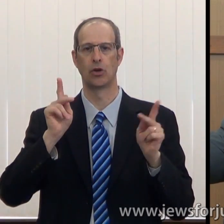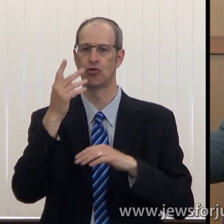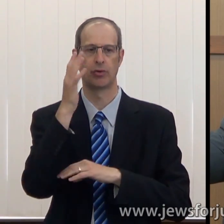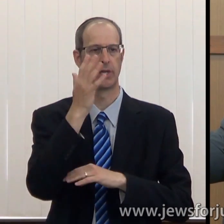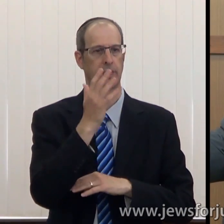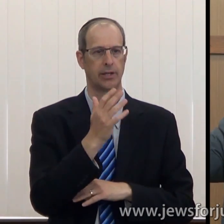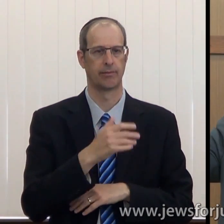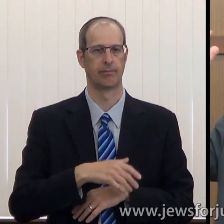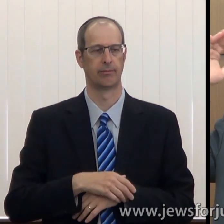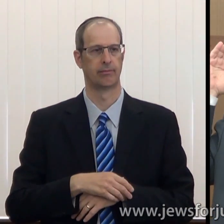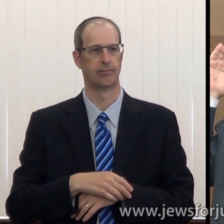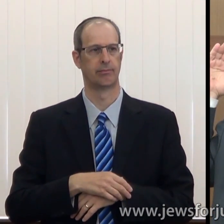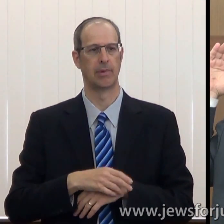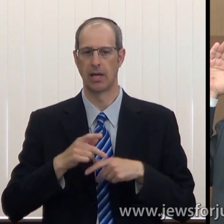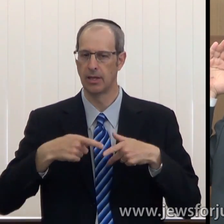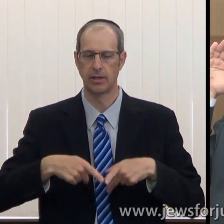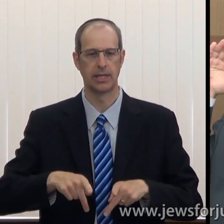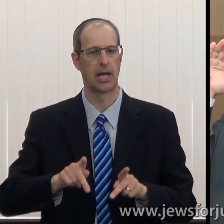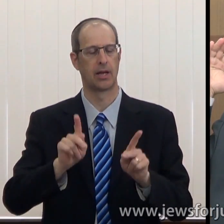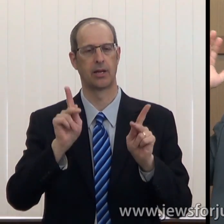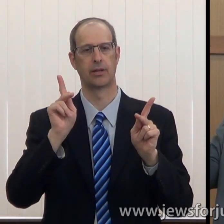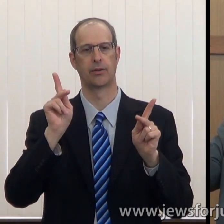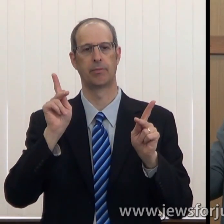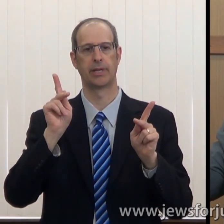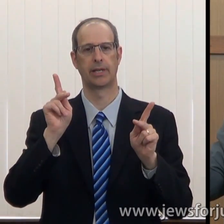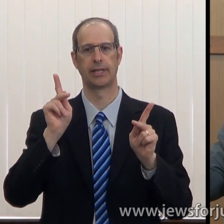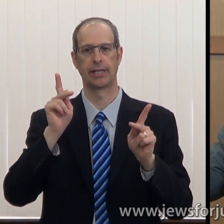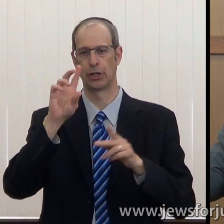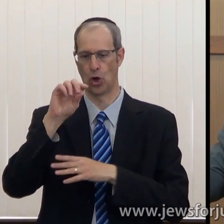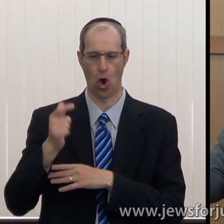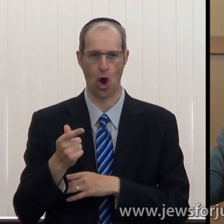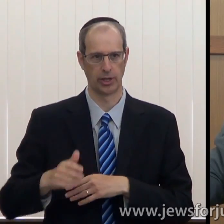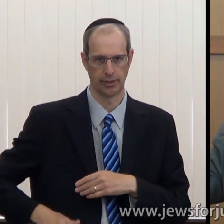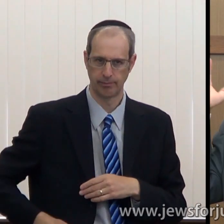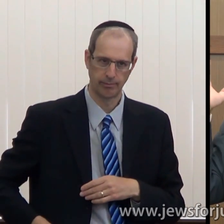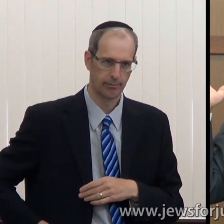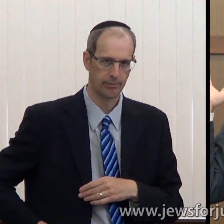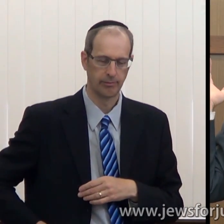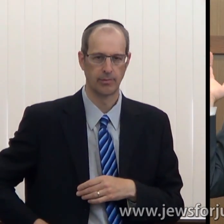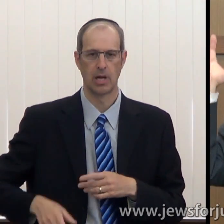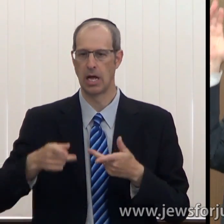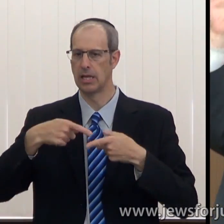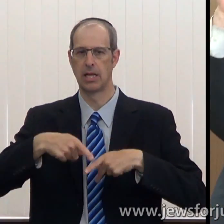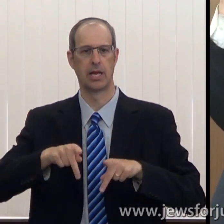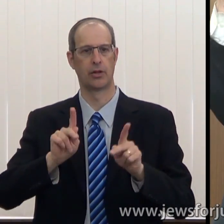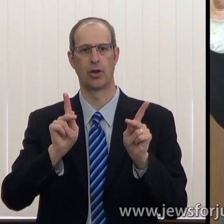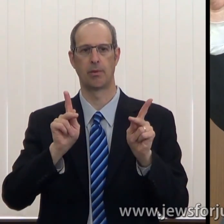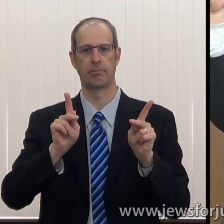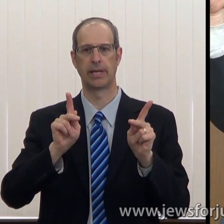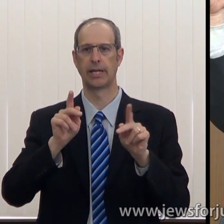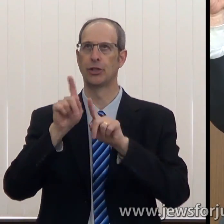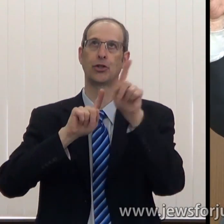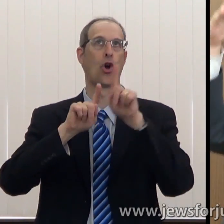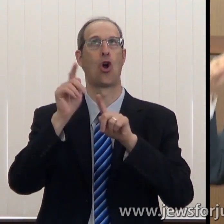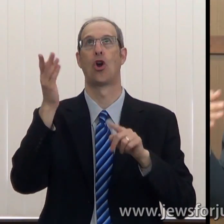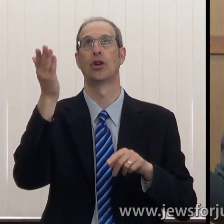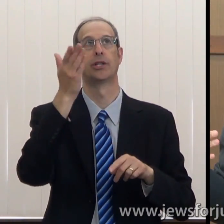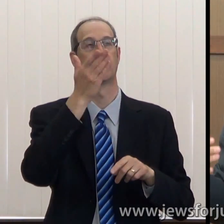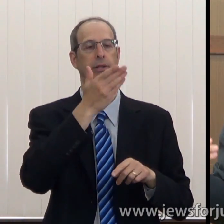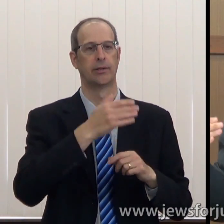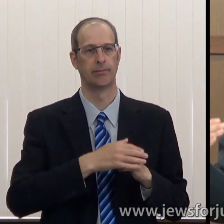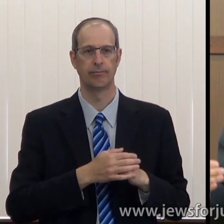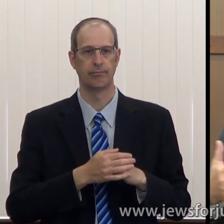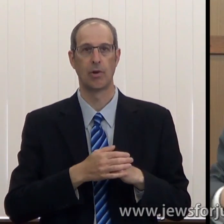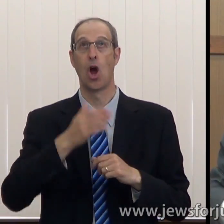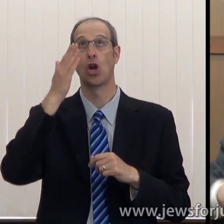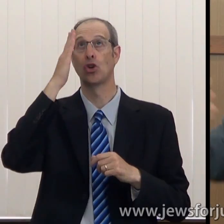trees. Let there be dogs. Let there be stars. Right?